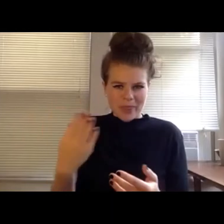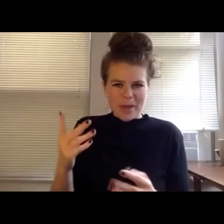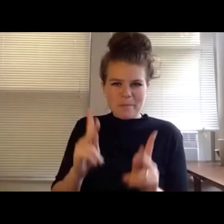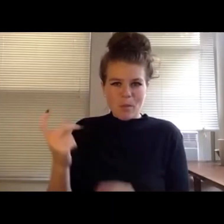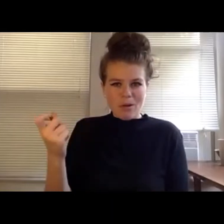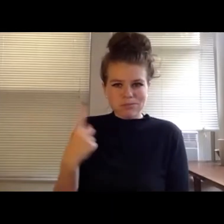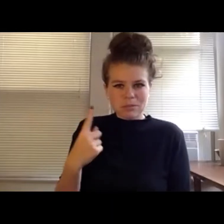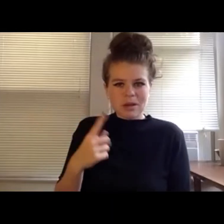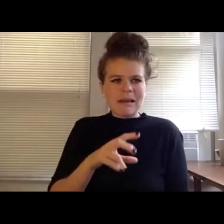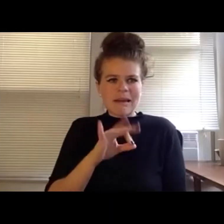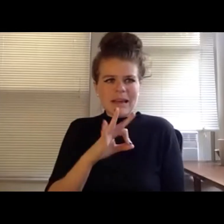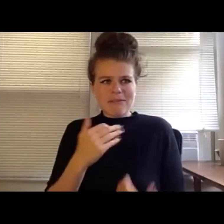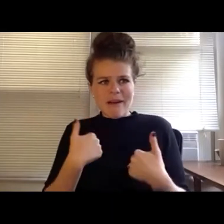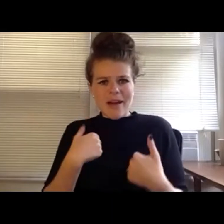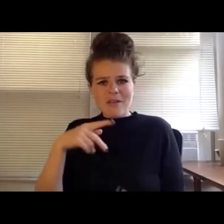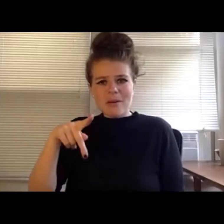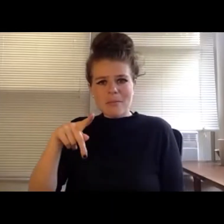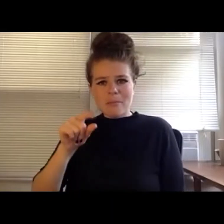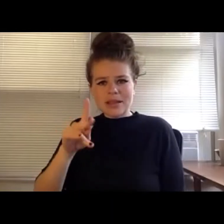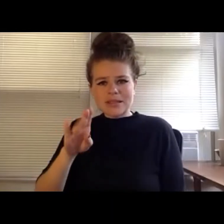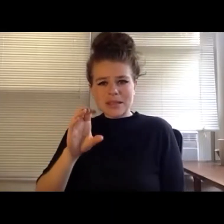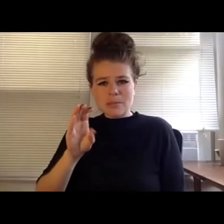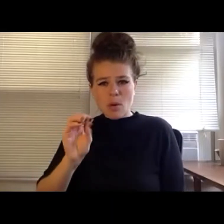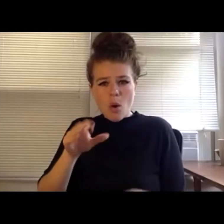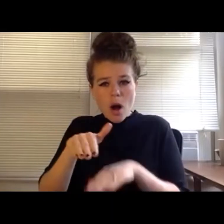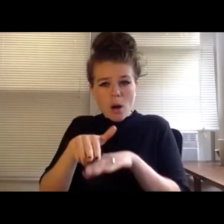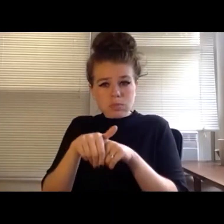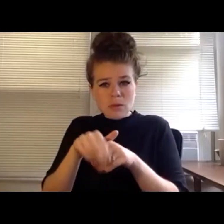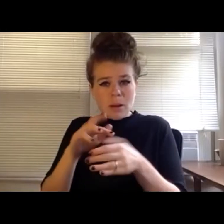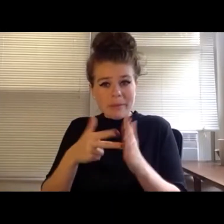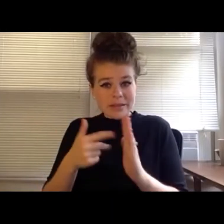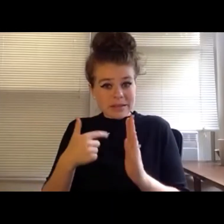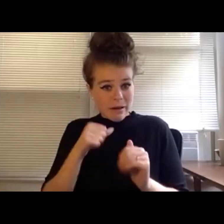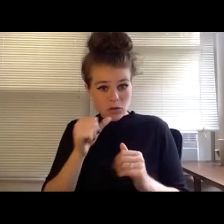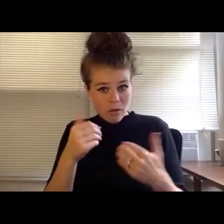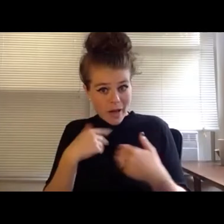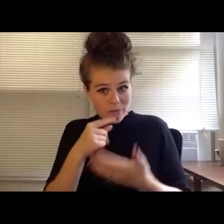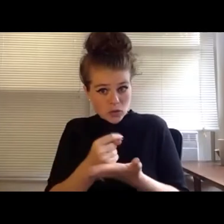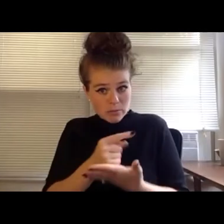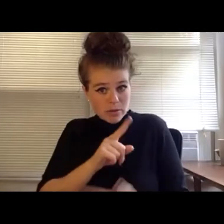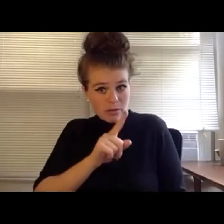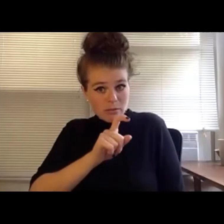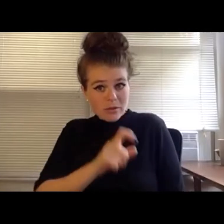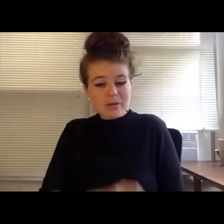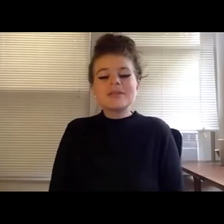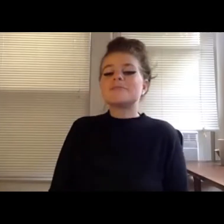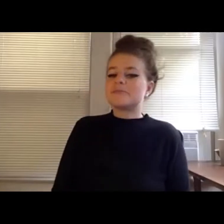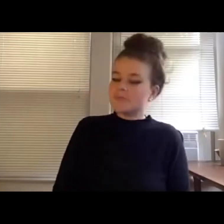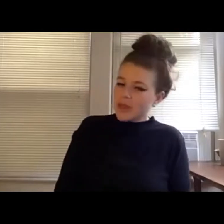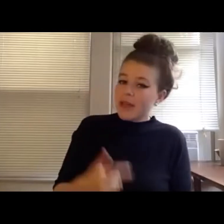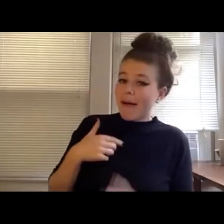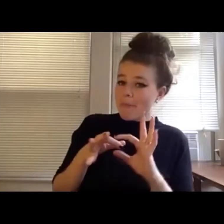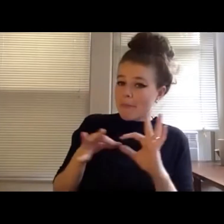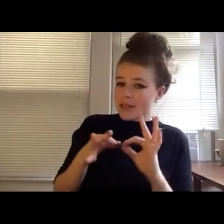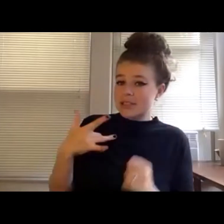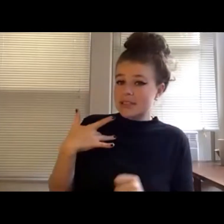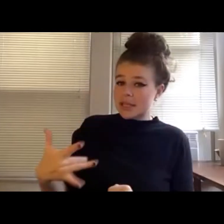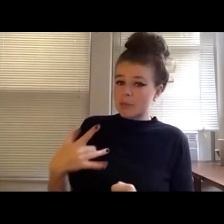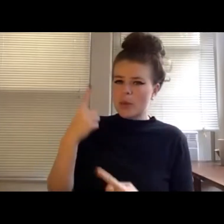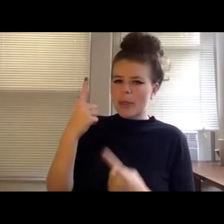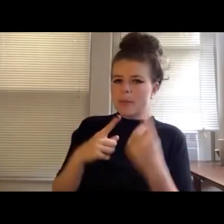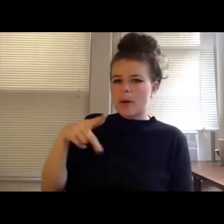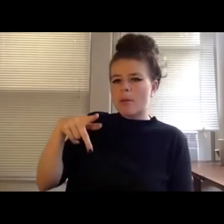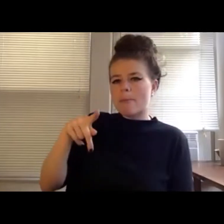get the placebo, I don't get treatment. So as I mentioned, usually when we think about